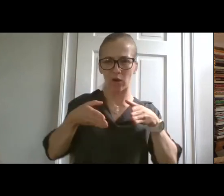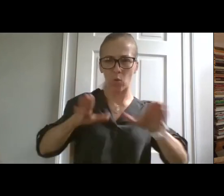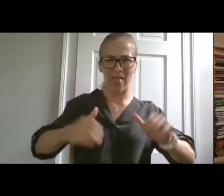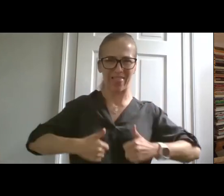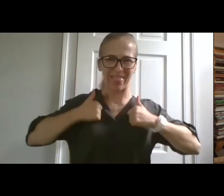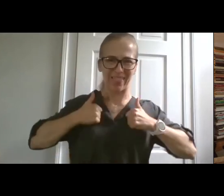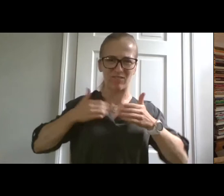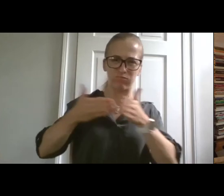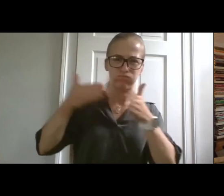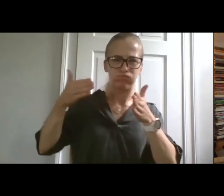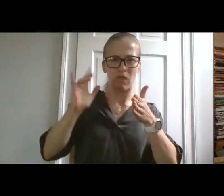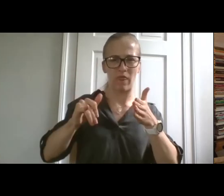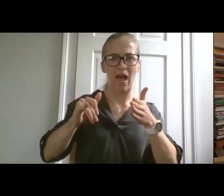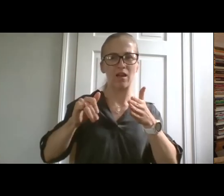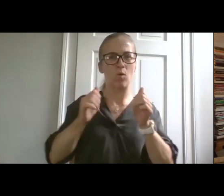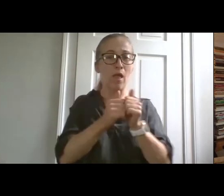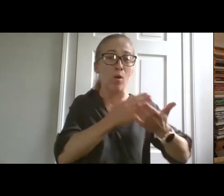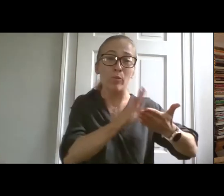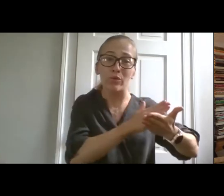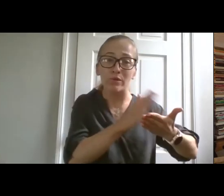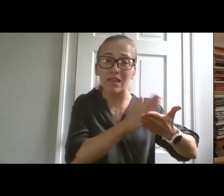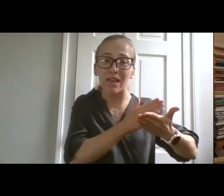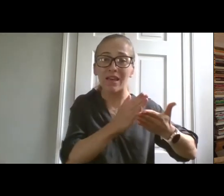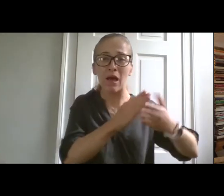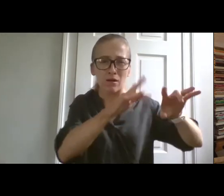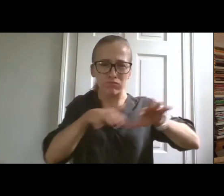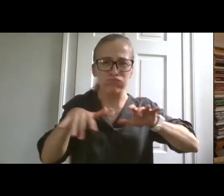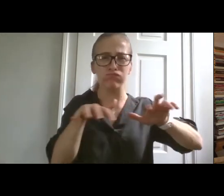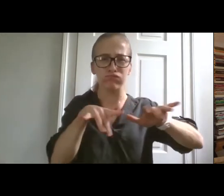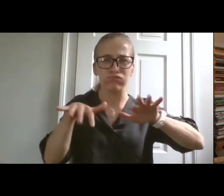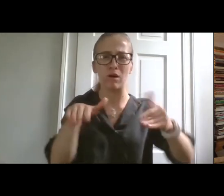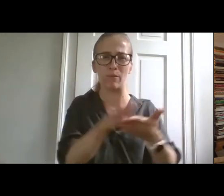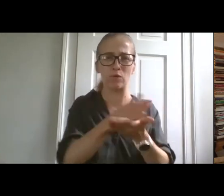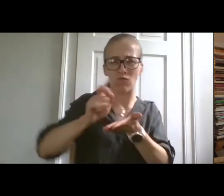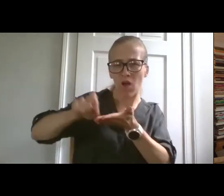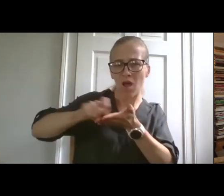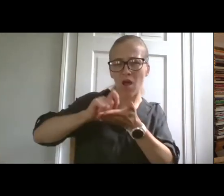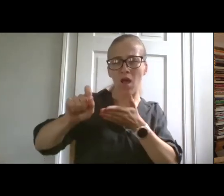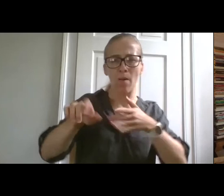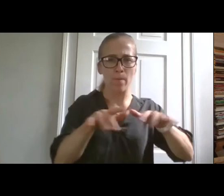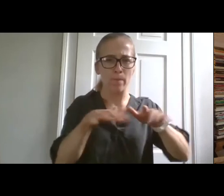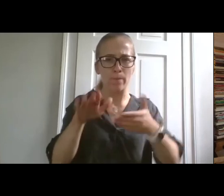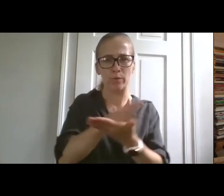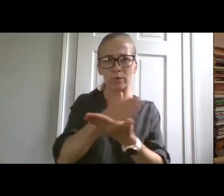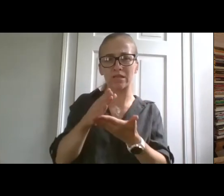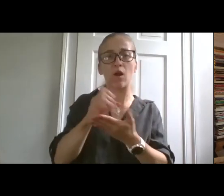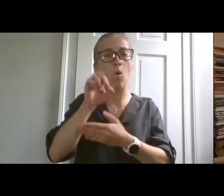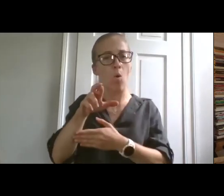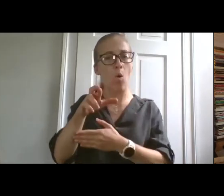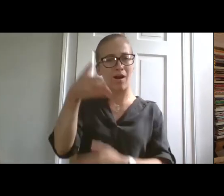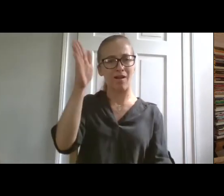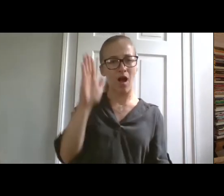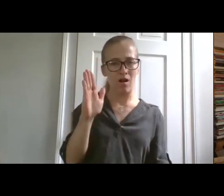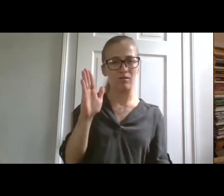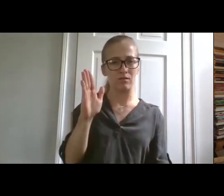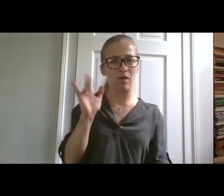against all that through music, whether it was playing music or writing music, or even through God, as weird as